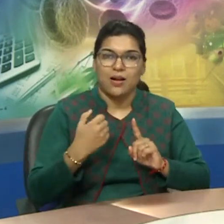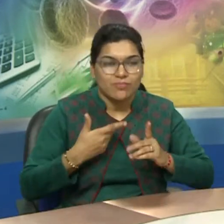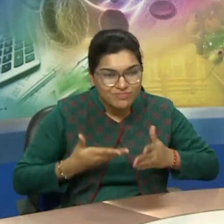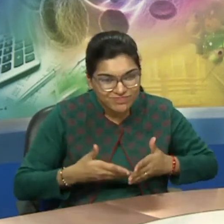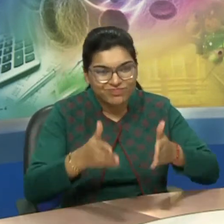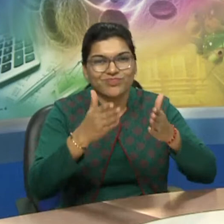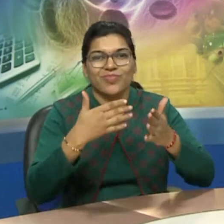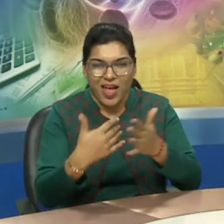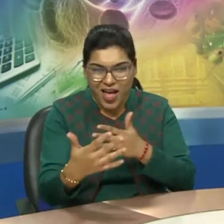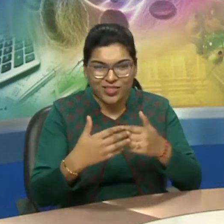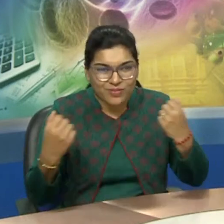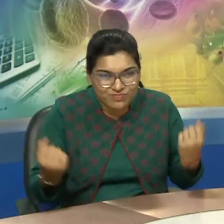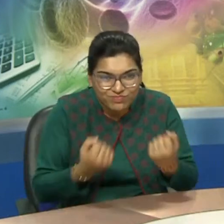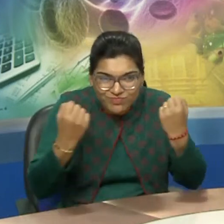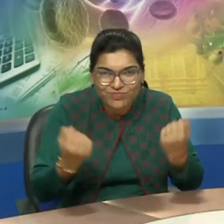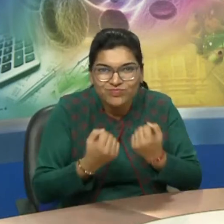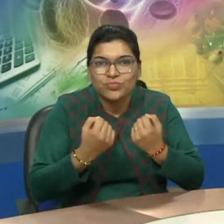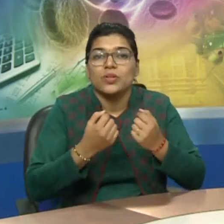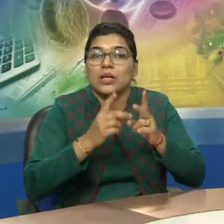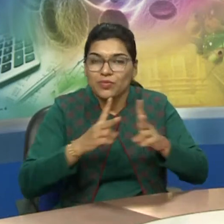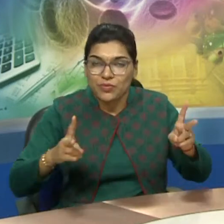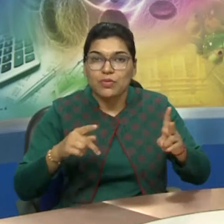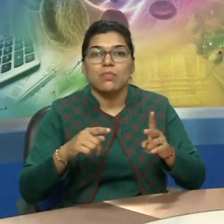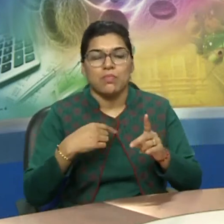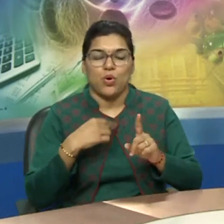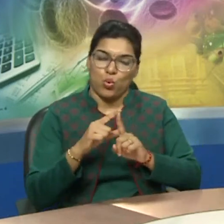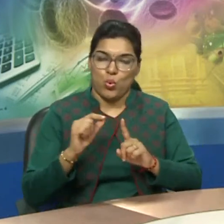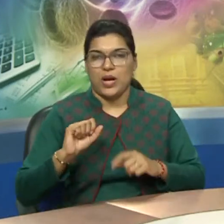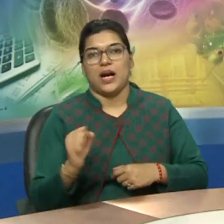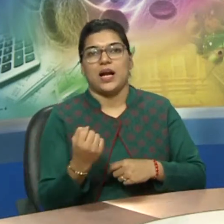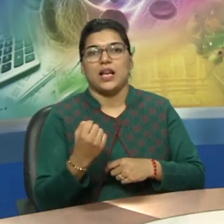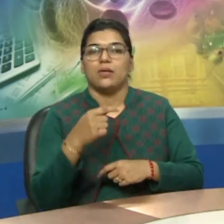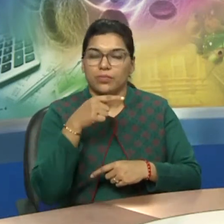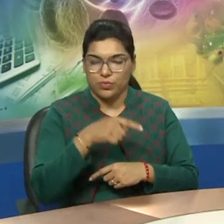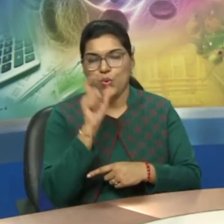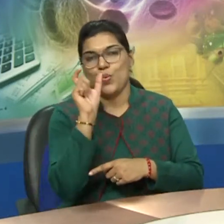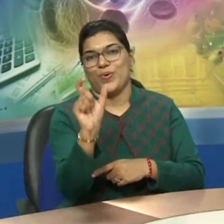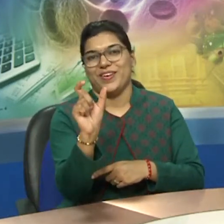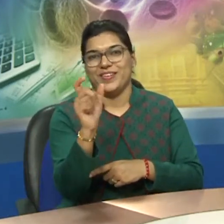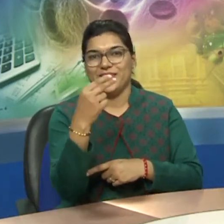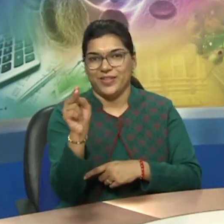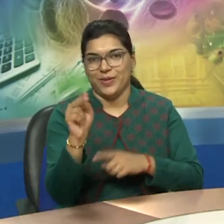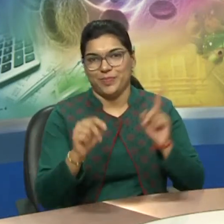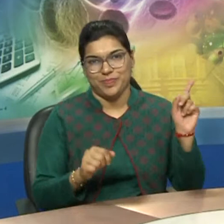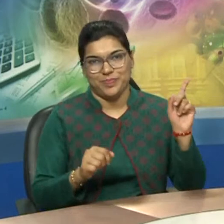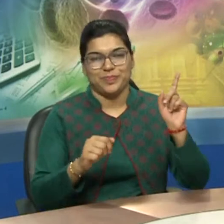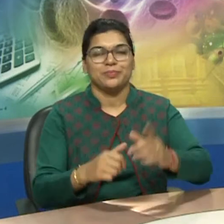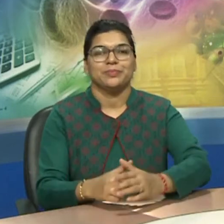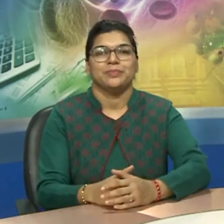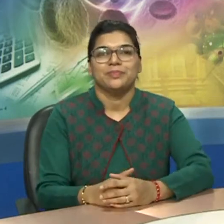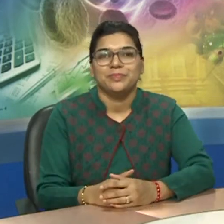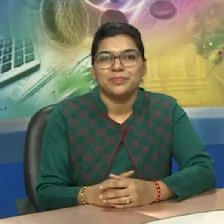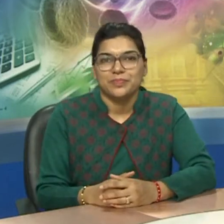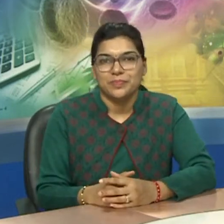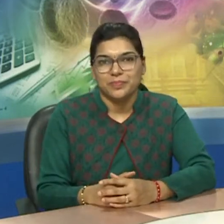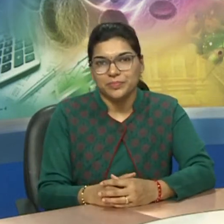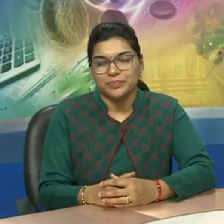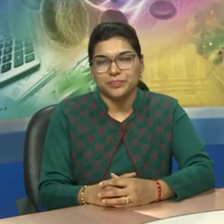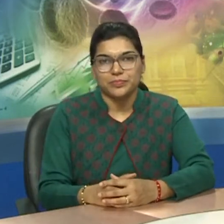and not being lazy and not being adamant that I will not do. It is the opposite, that you have interest in doing it.